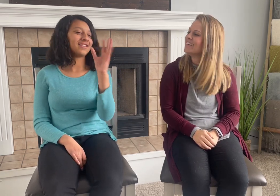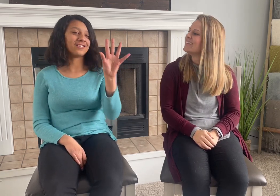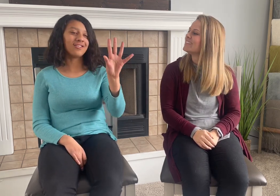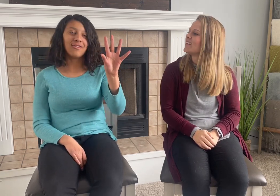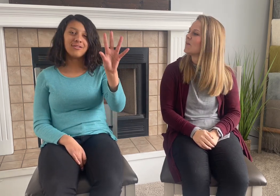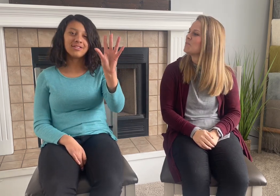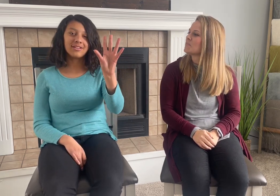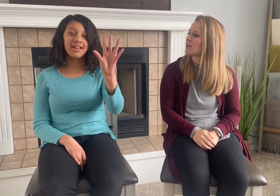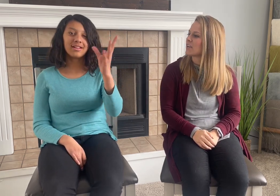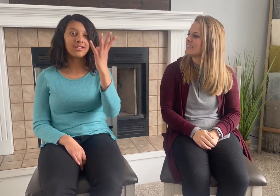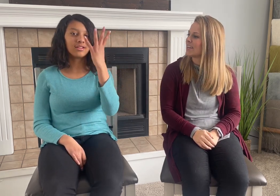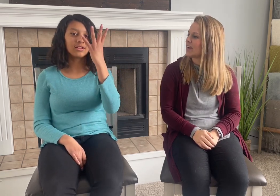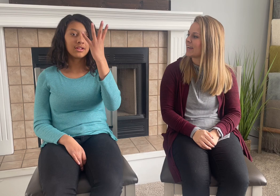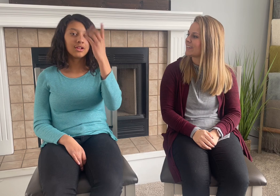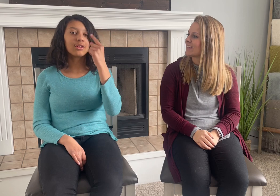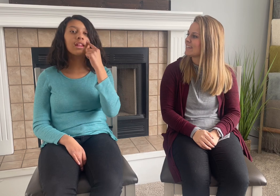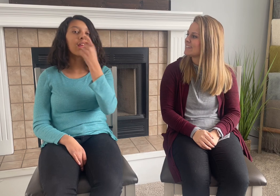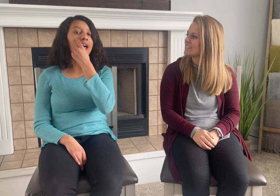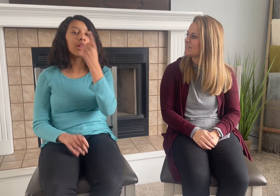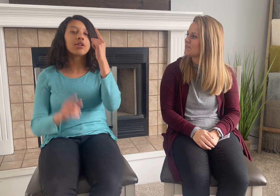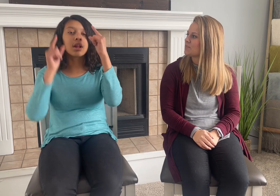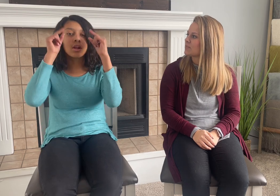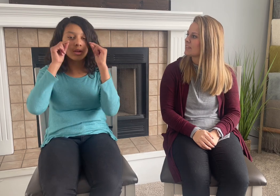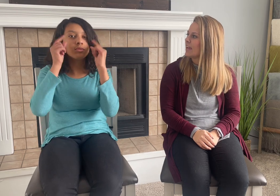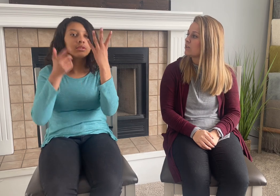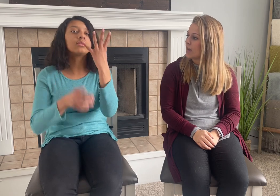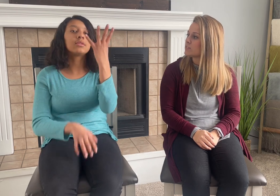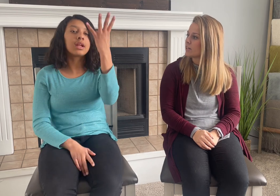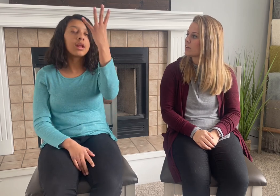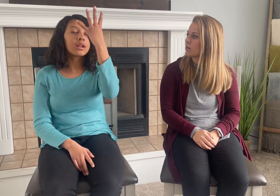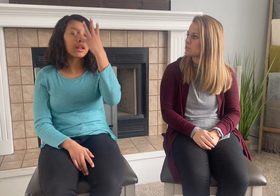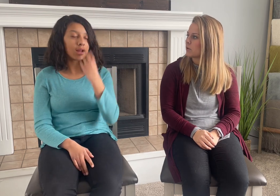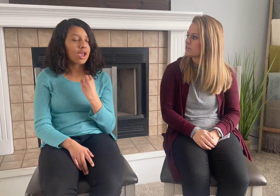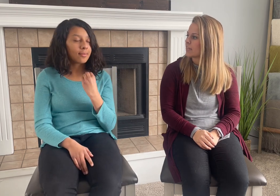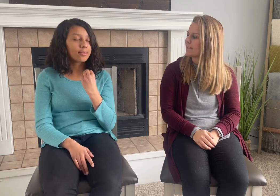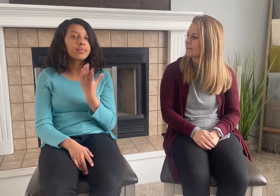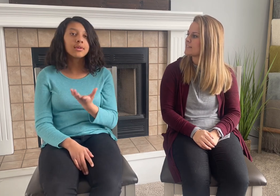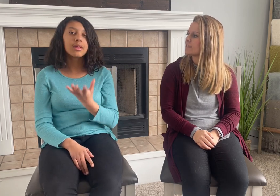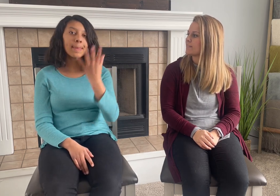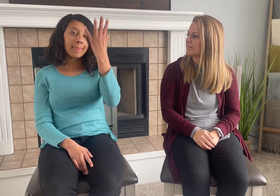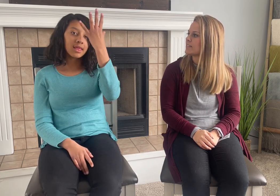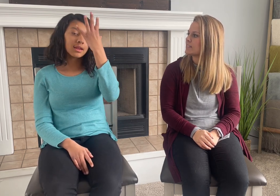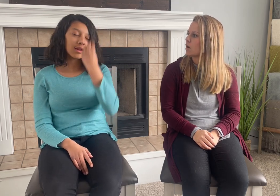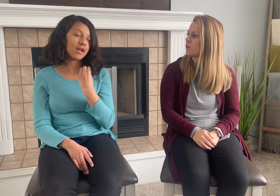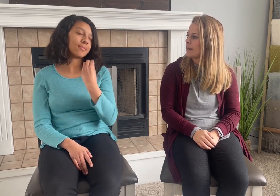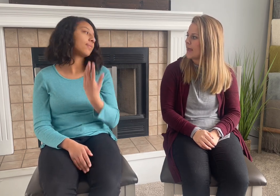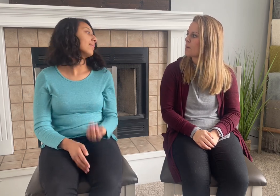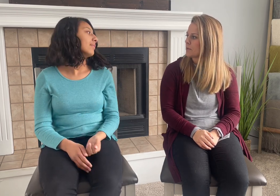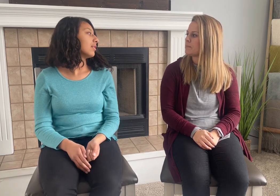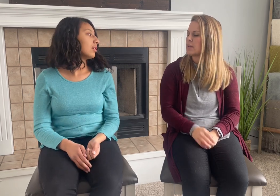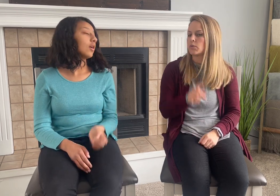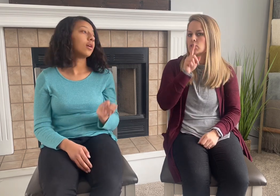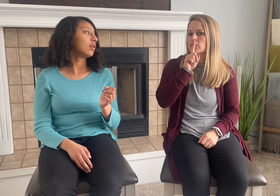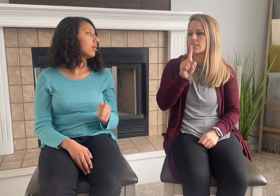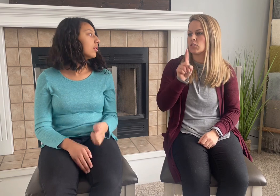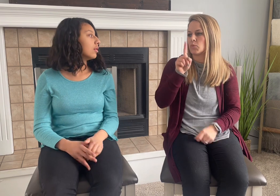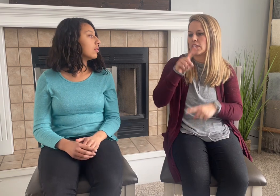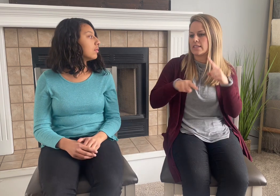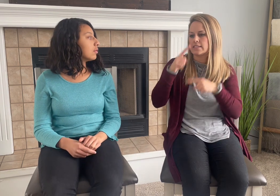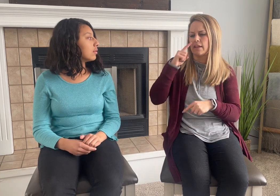So you're going to take your hand like this and your eyes are going to close while you sign this. So nap, which this is really the sign